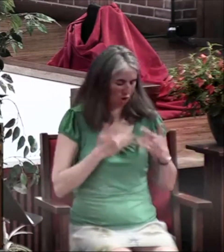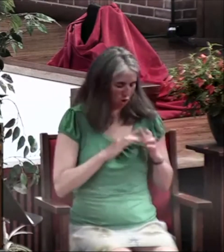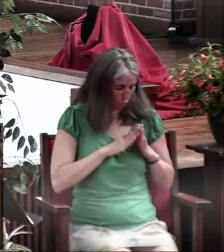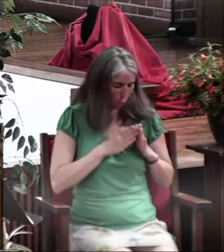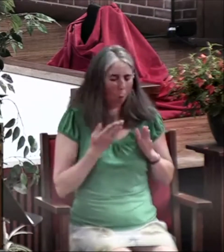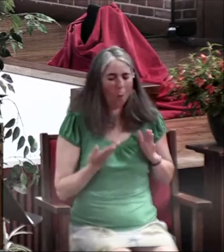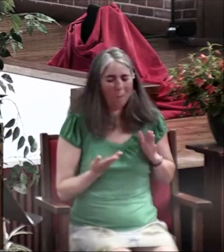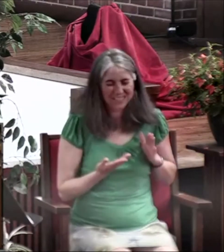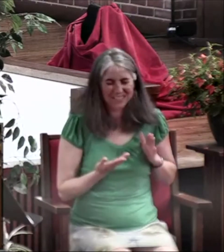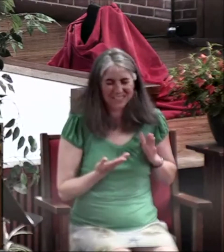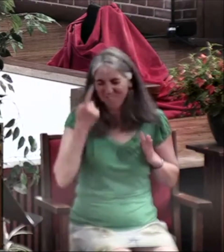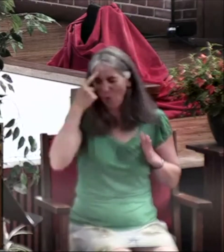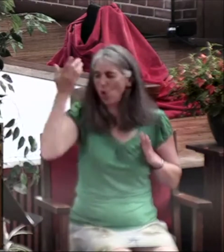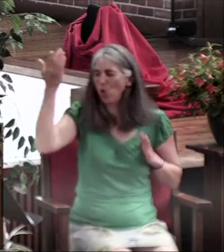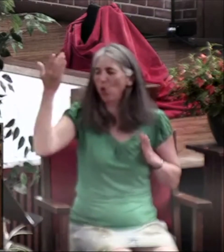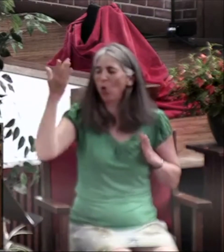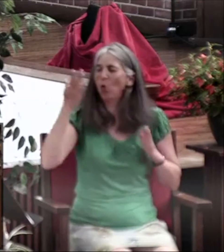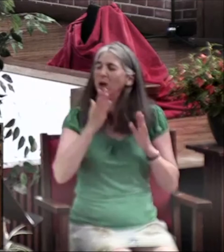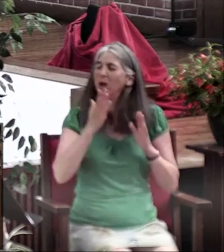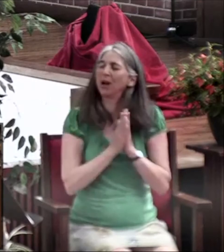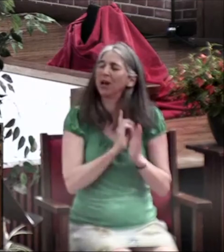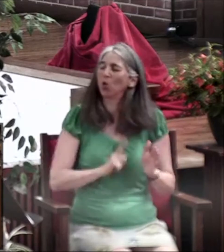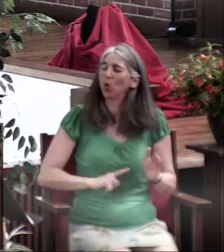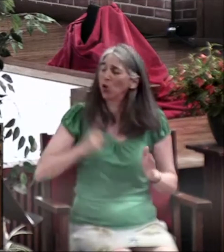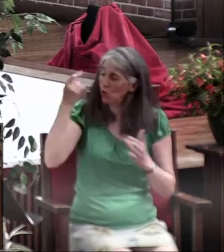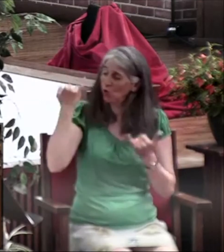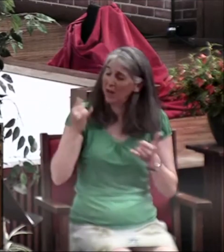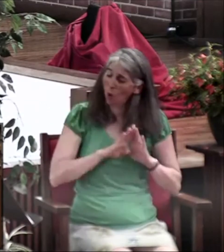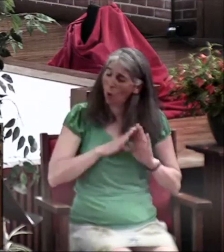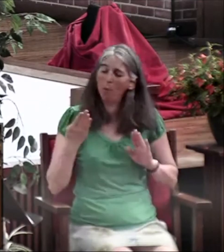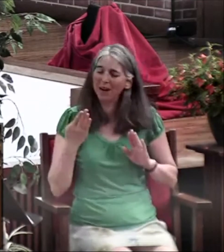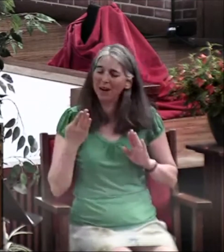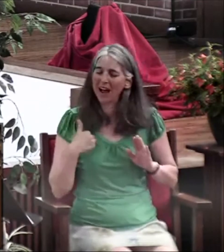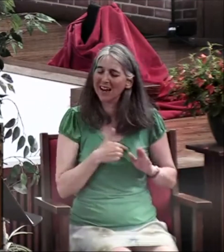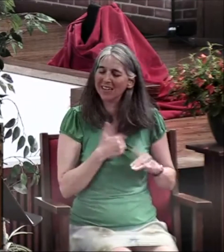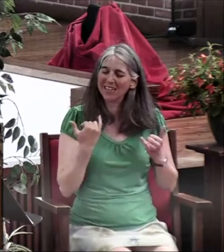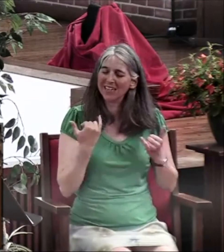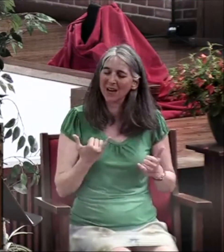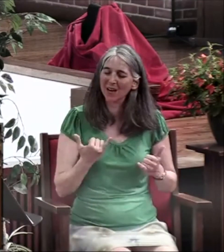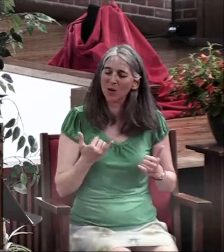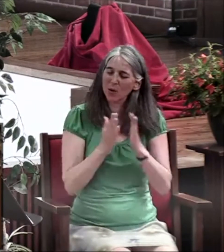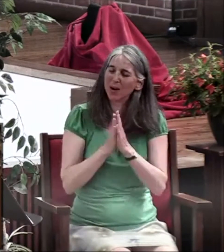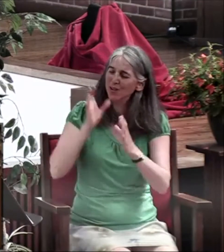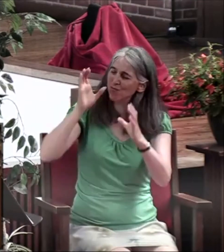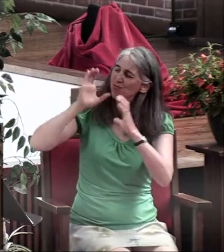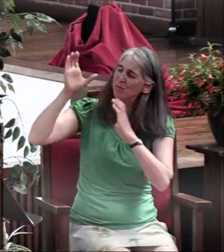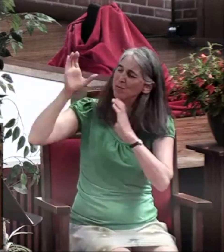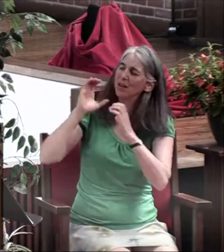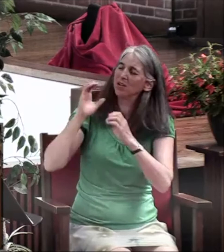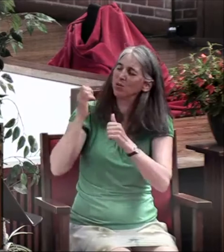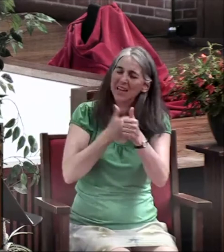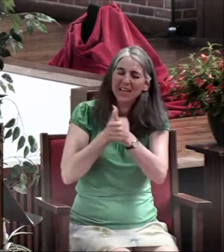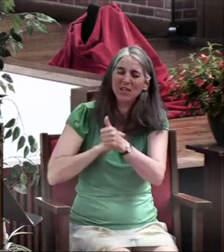you. And we pray, Lord, we will do that during this time. We pray that you'll speak to each of us, myself and